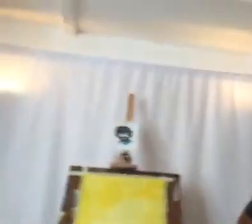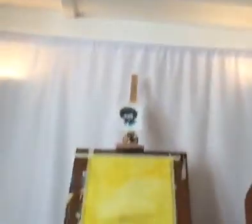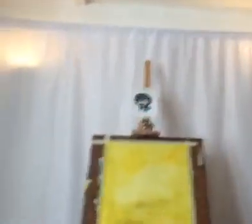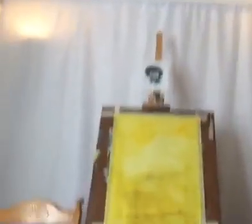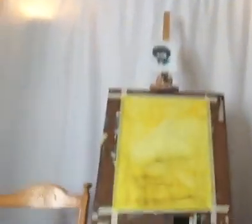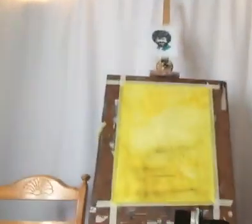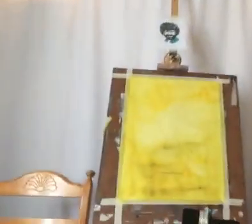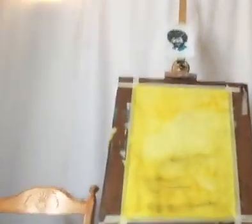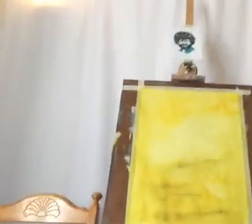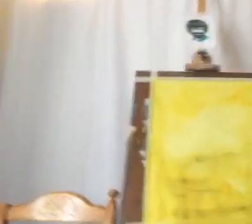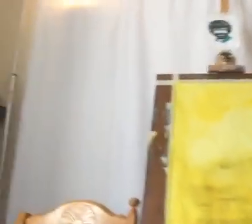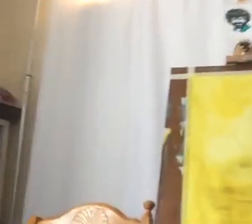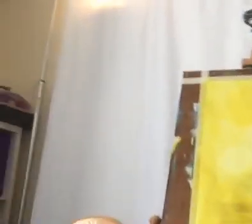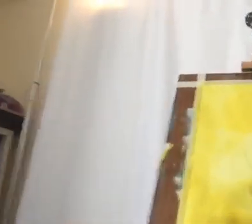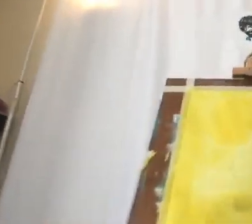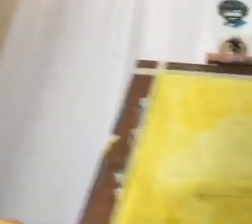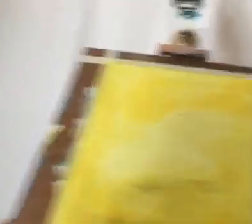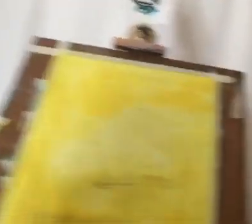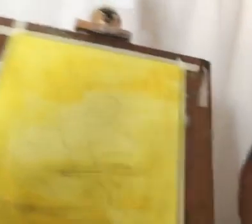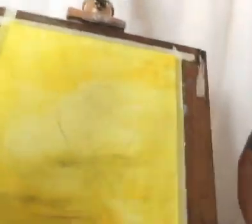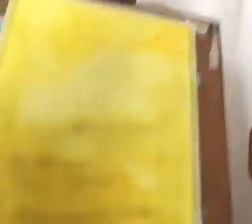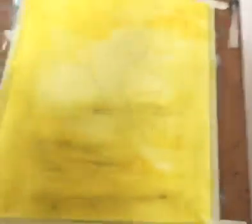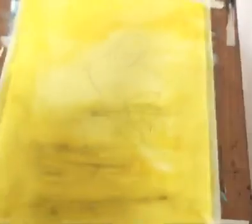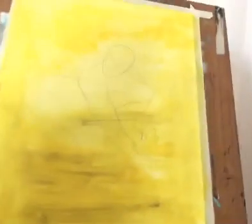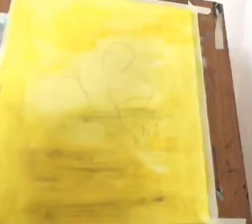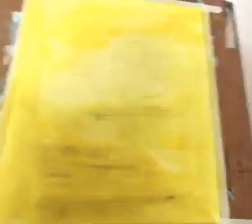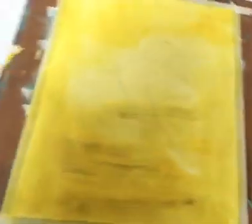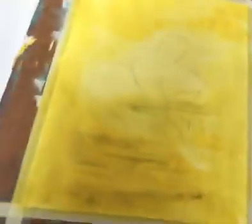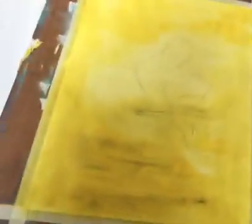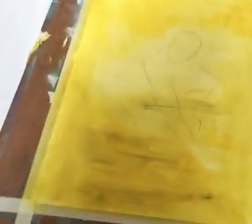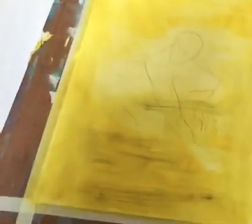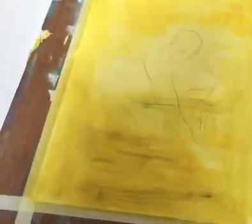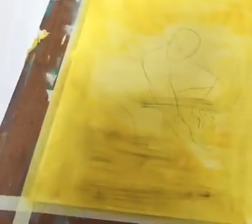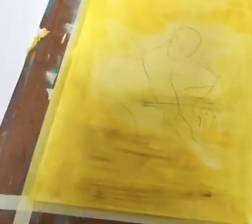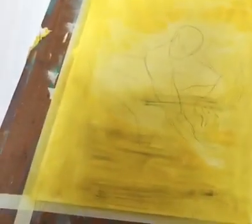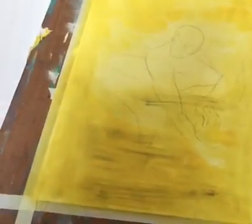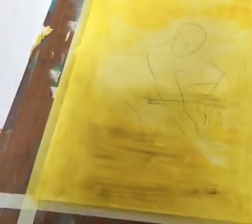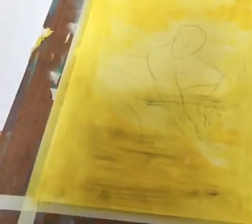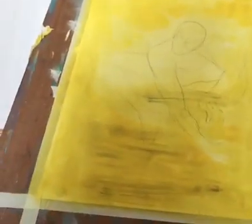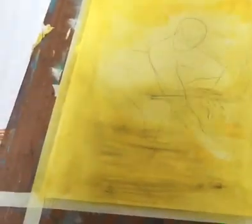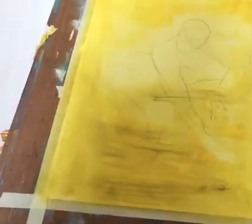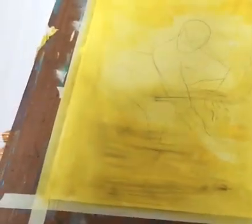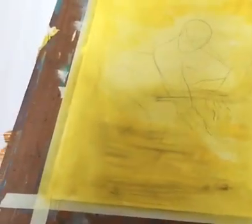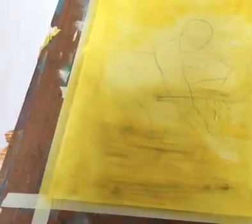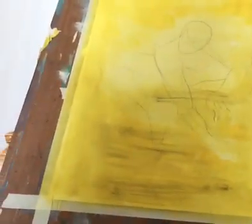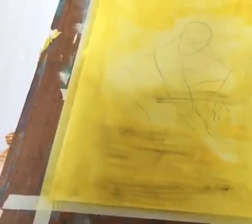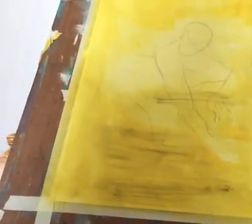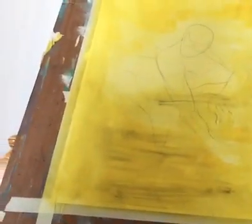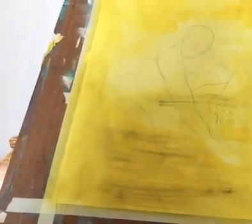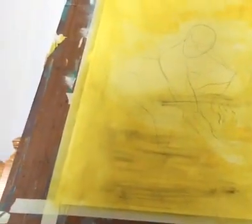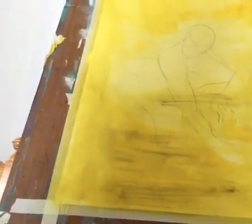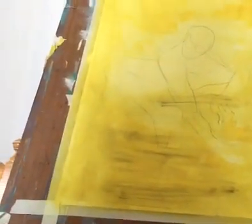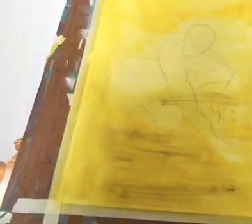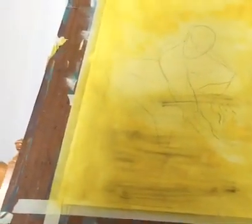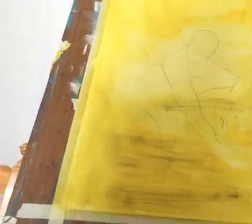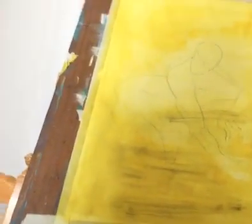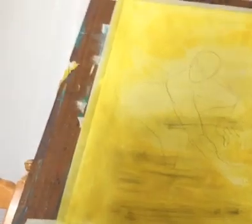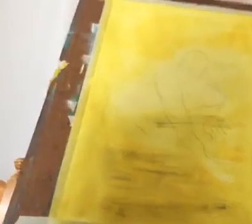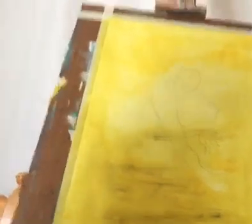sellotape. It is a bit warm, isn't it? So if I come over here, you can just about see there's an outline of Spider-Man. I'll sign that in just a